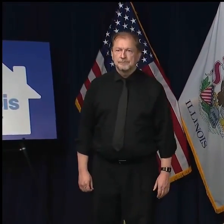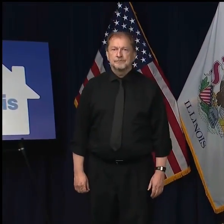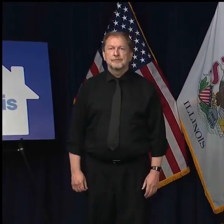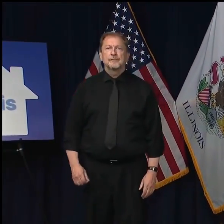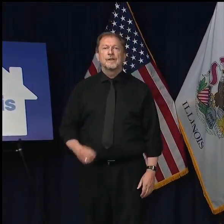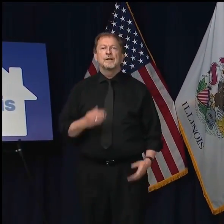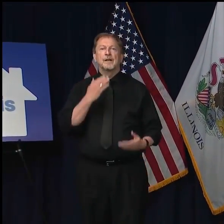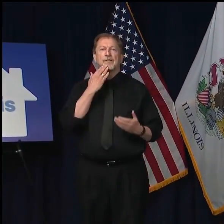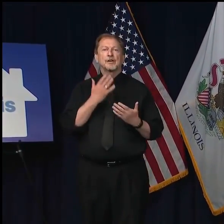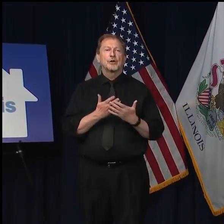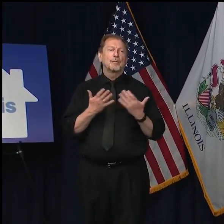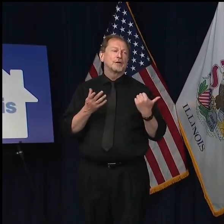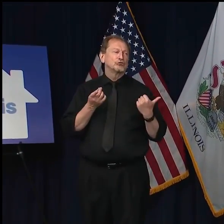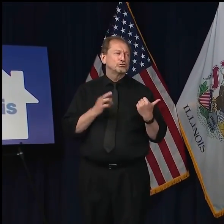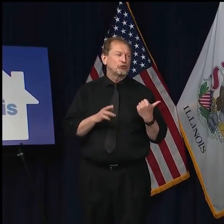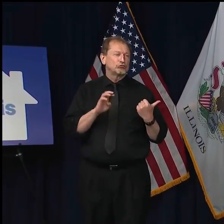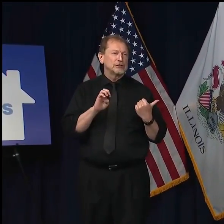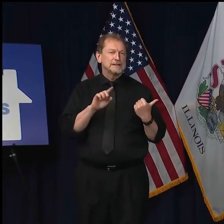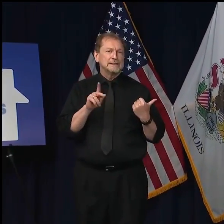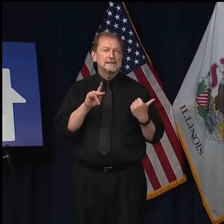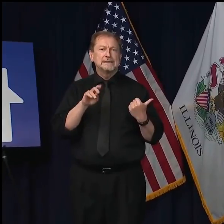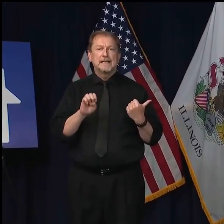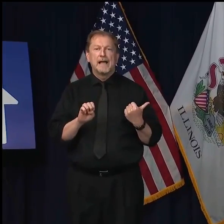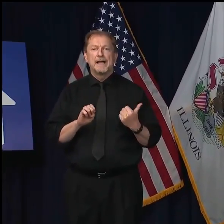Thank you very much, Dr. Ezike.